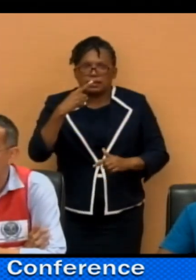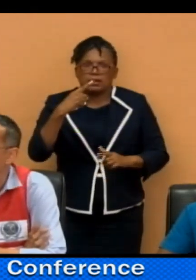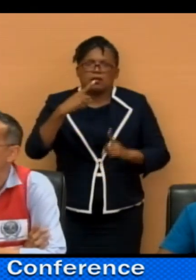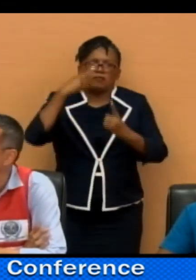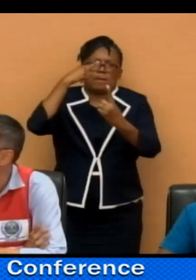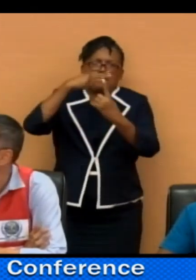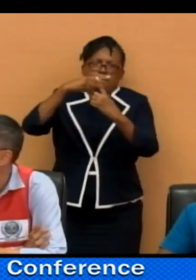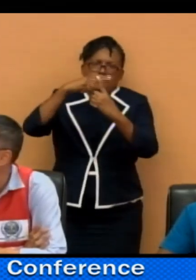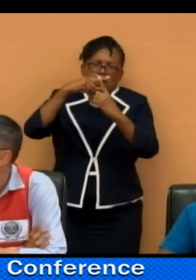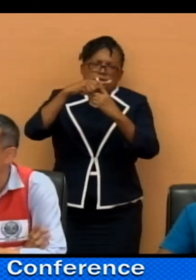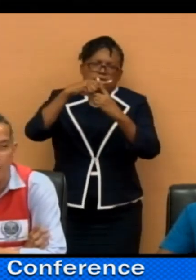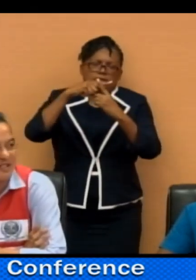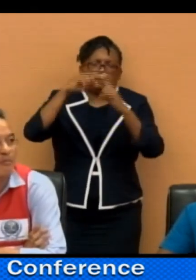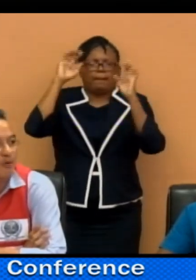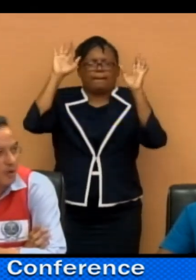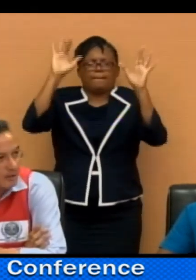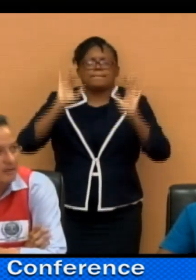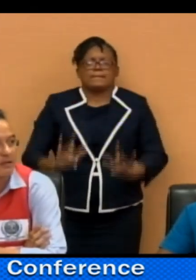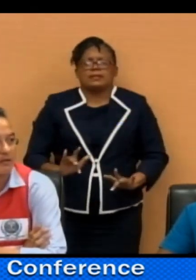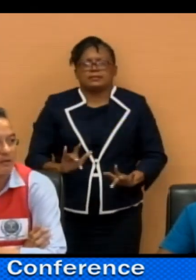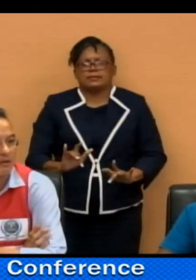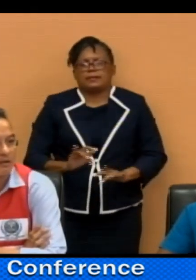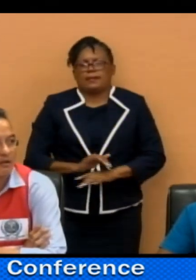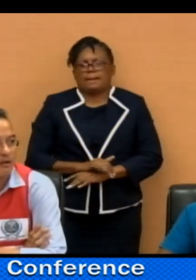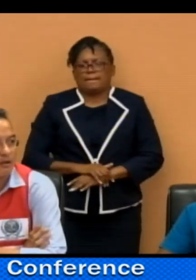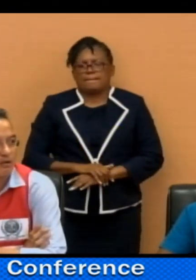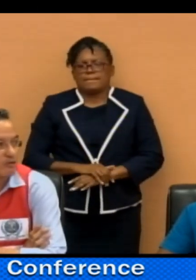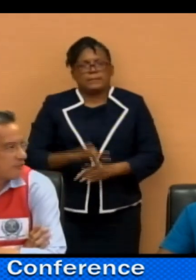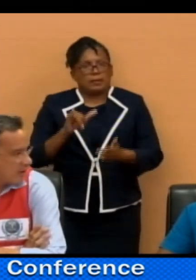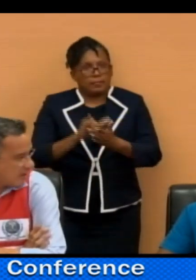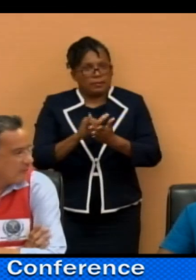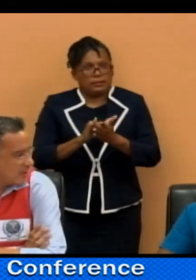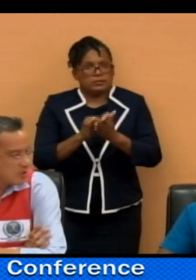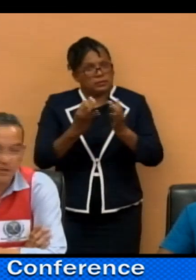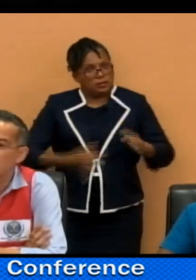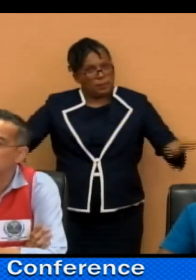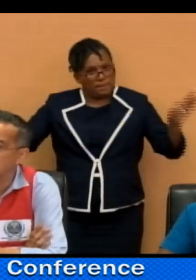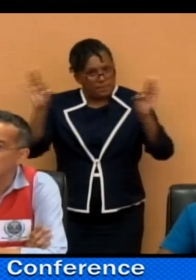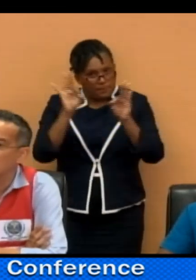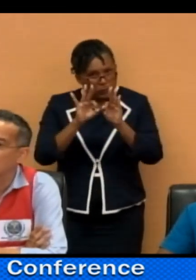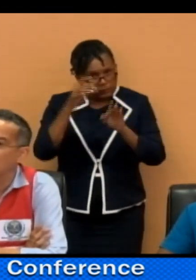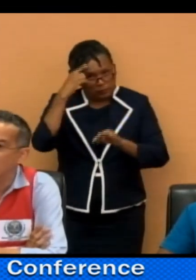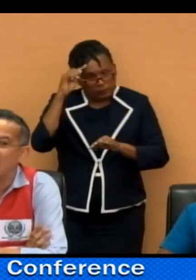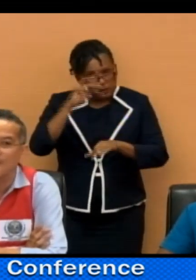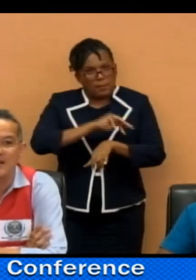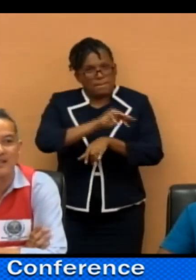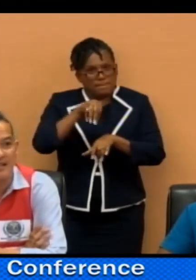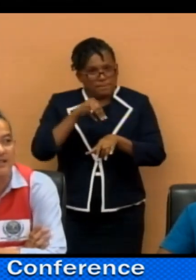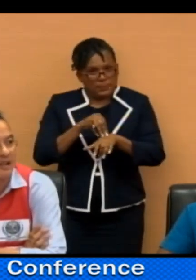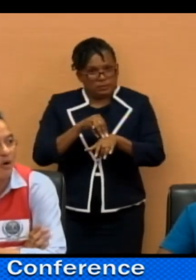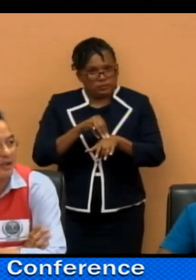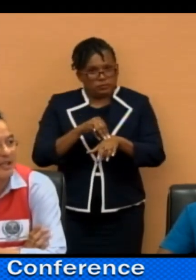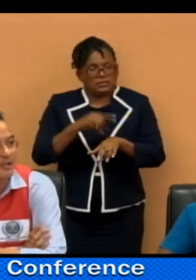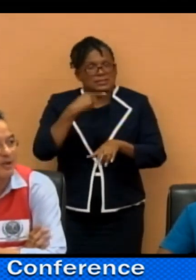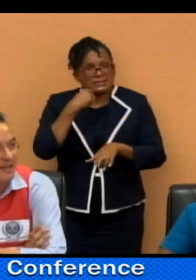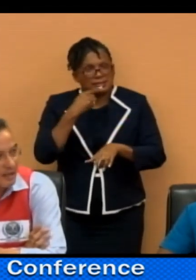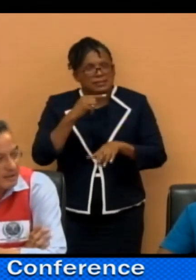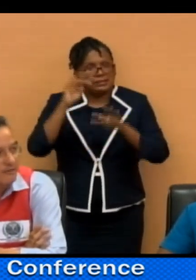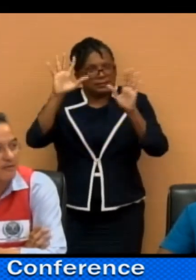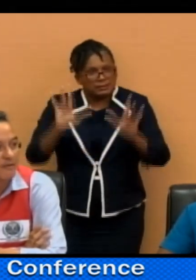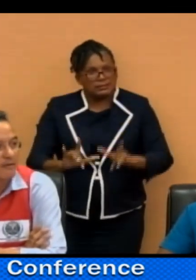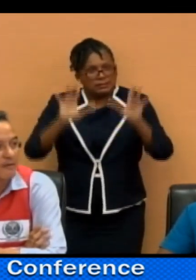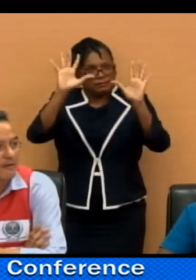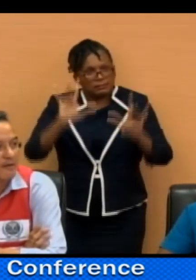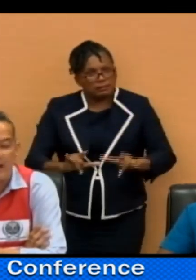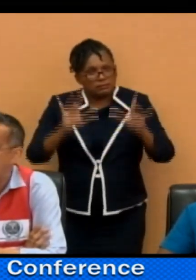Up to today, I think it was important for a ministry to say that we have been testing and all tests were